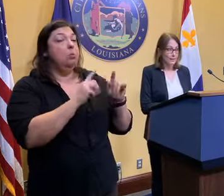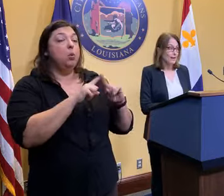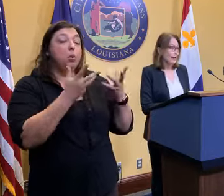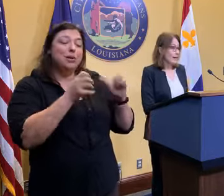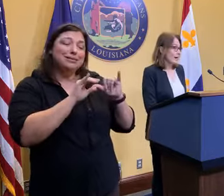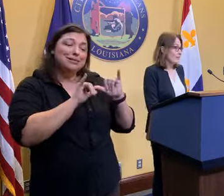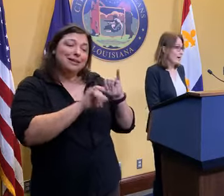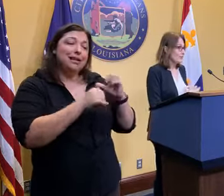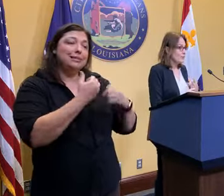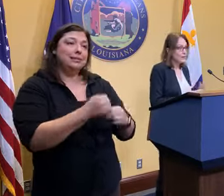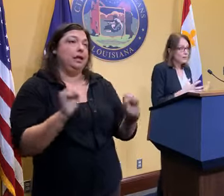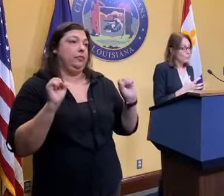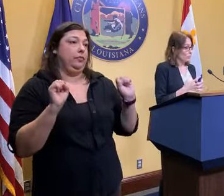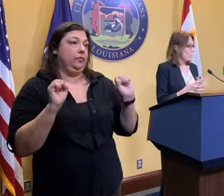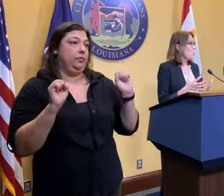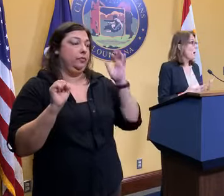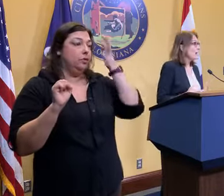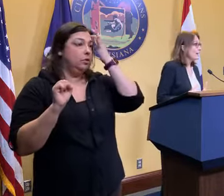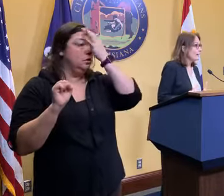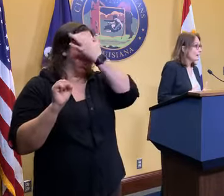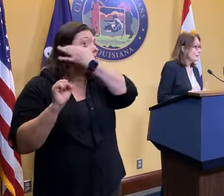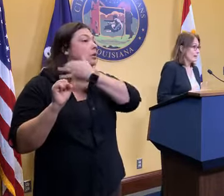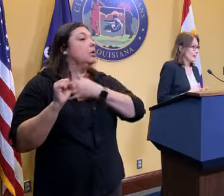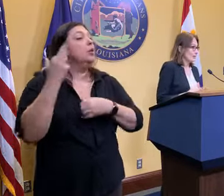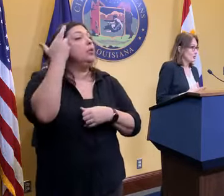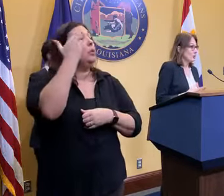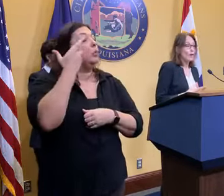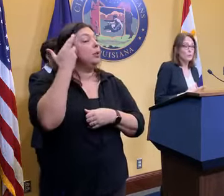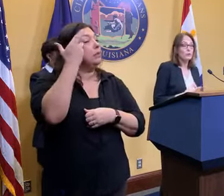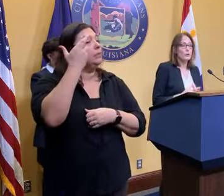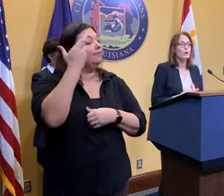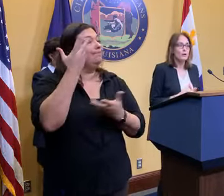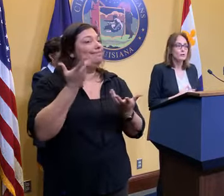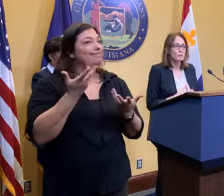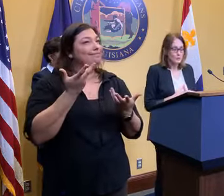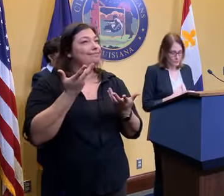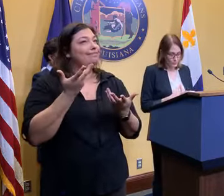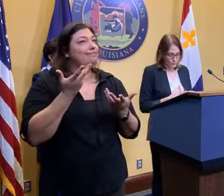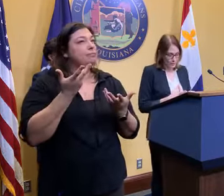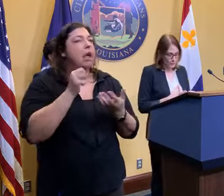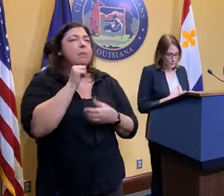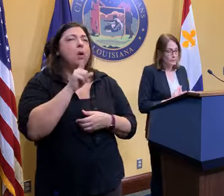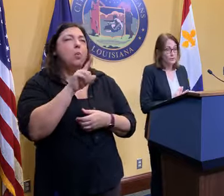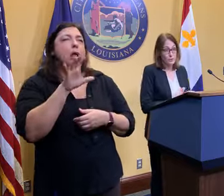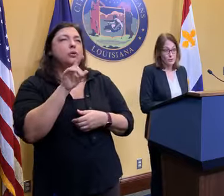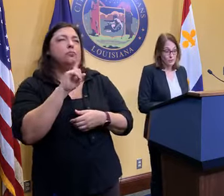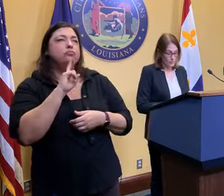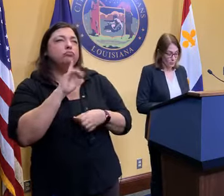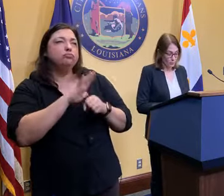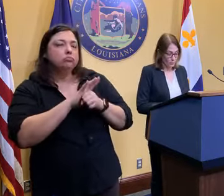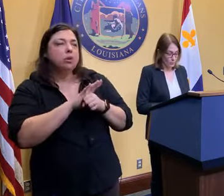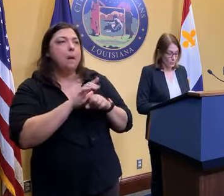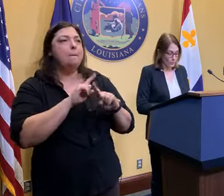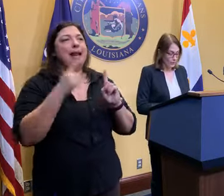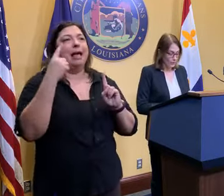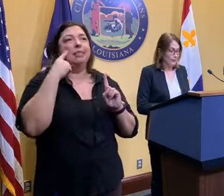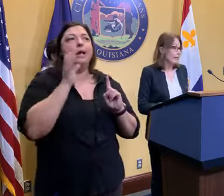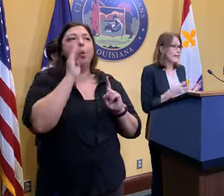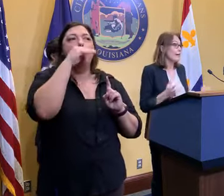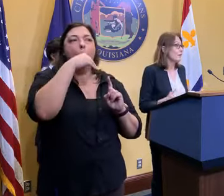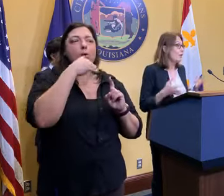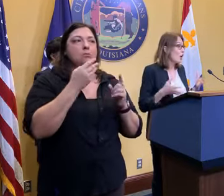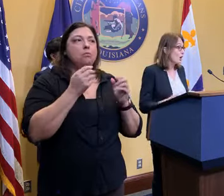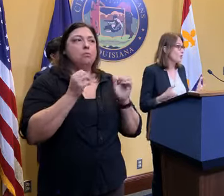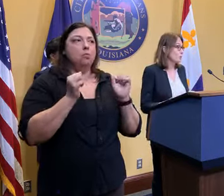it. I think why, I don't know that we're 100% sure. I do believe it's partially due to our warmer weather,